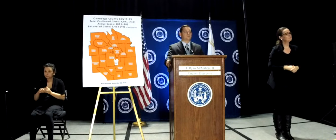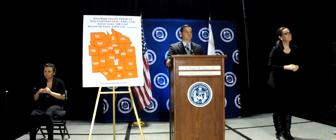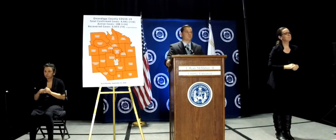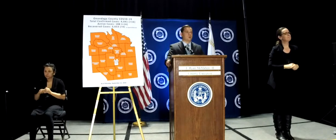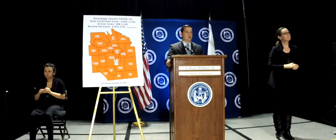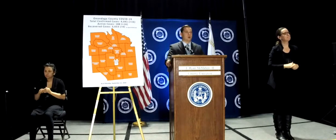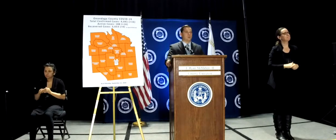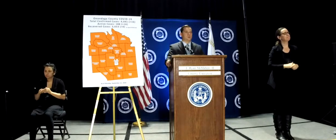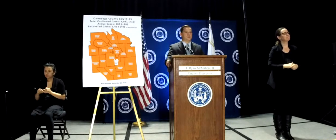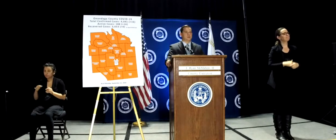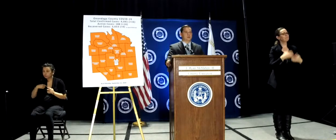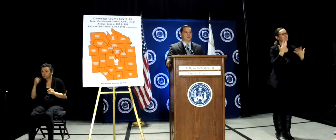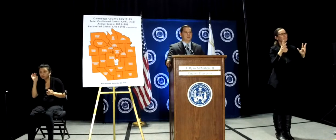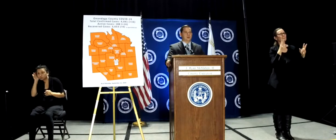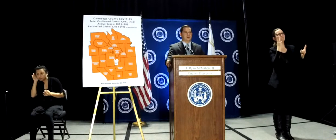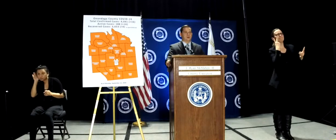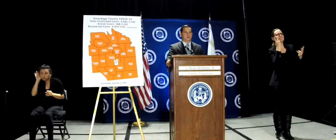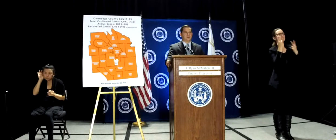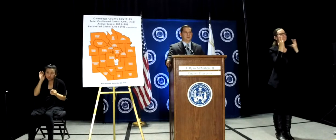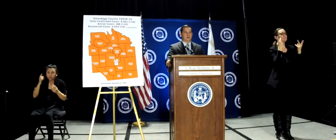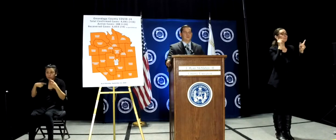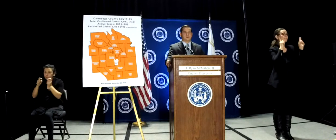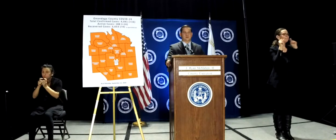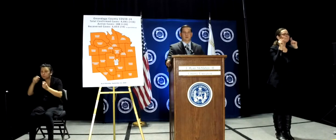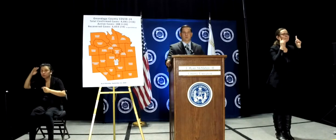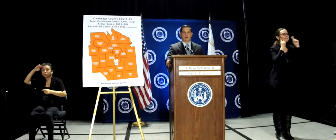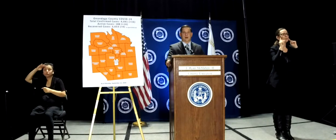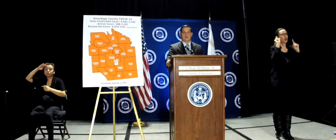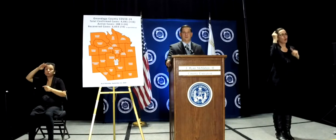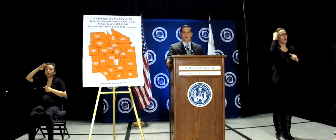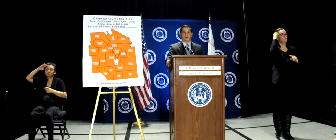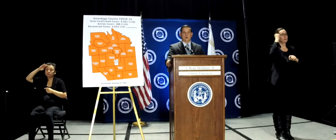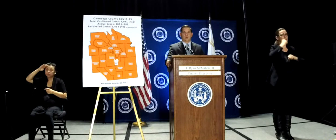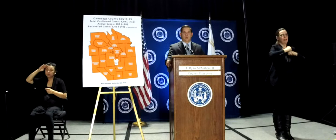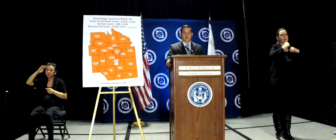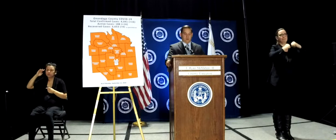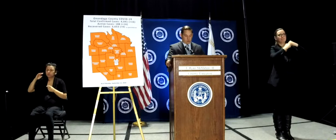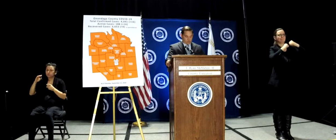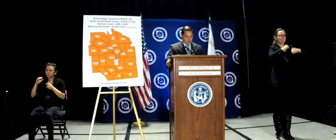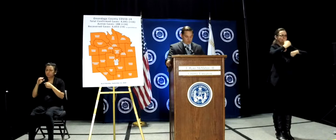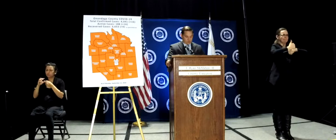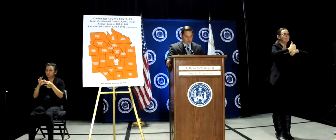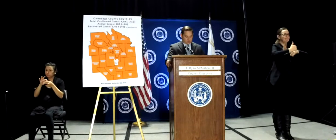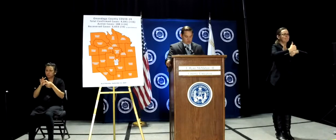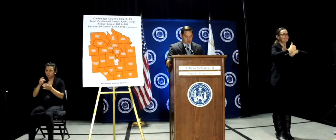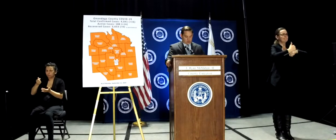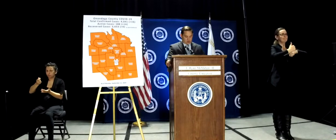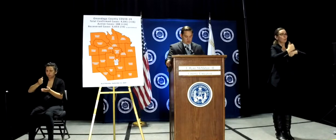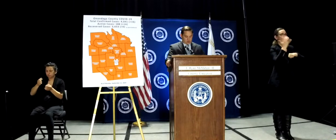restructuring with the deficit that we have related to COVID.